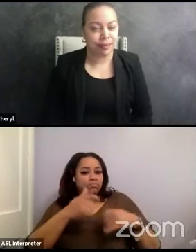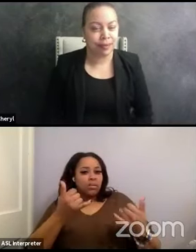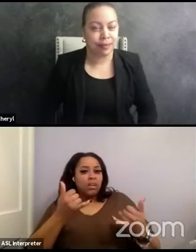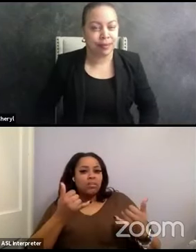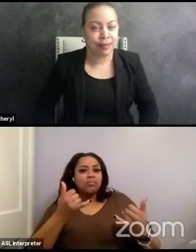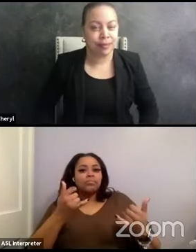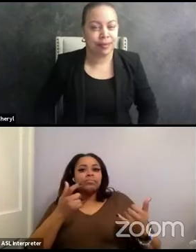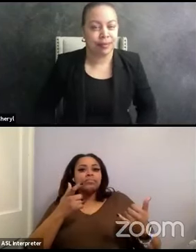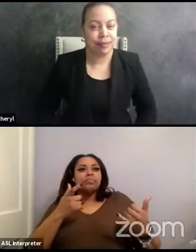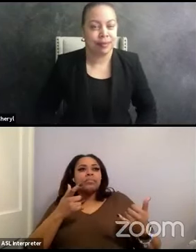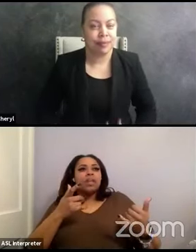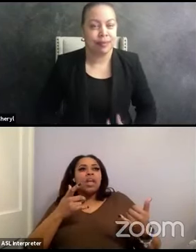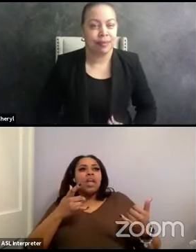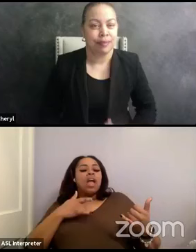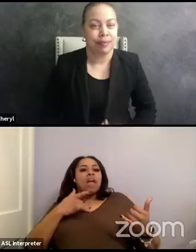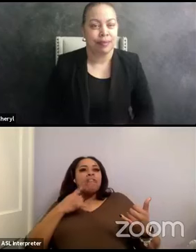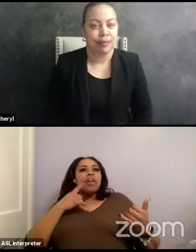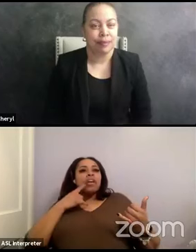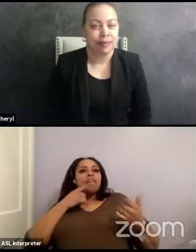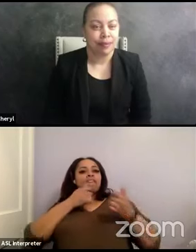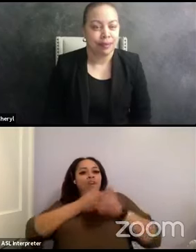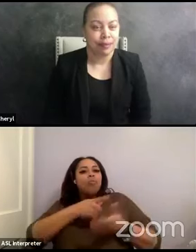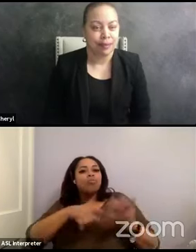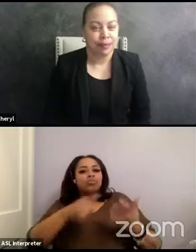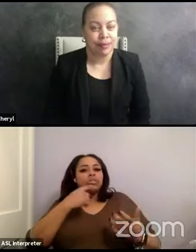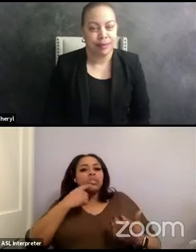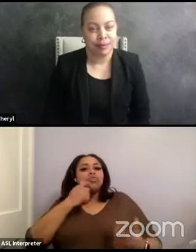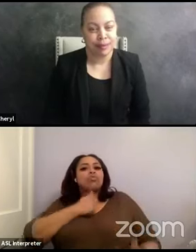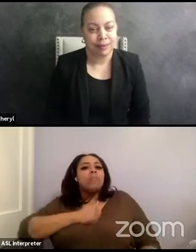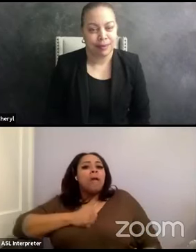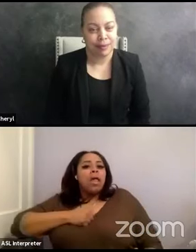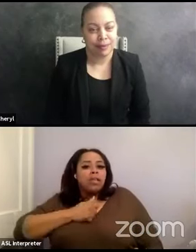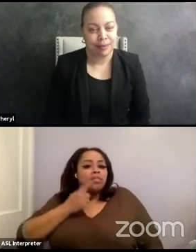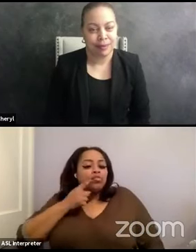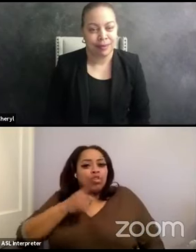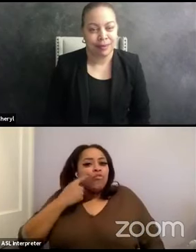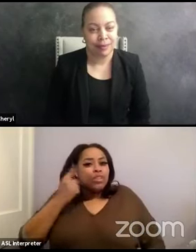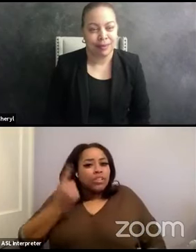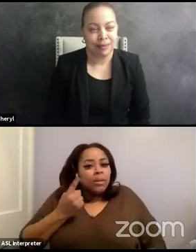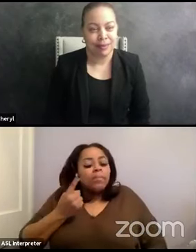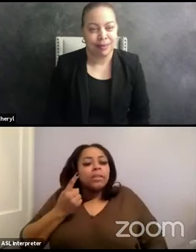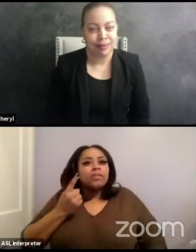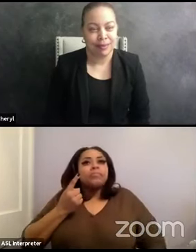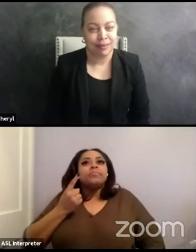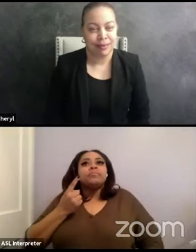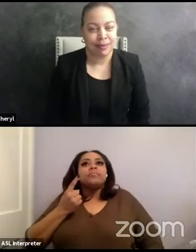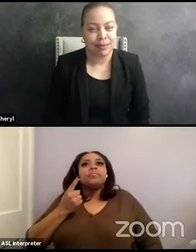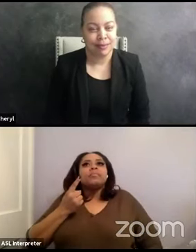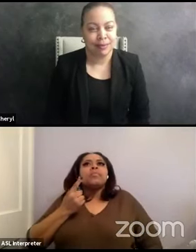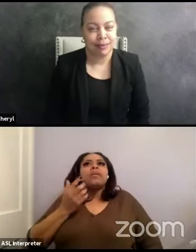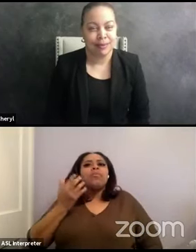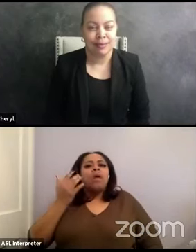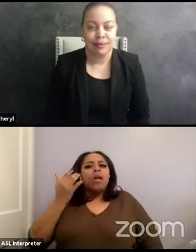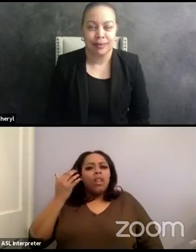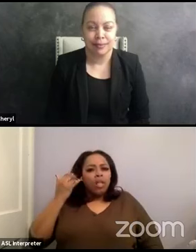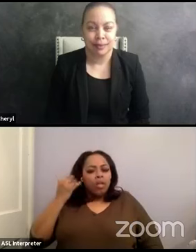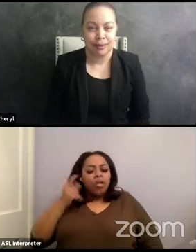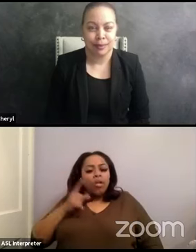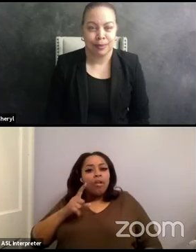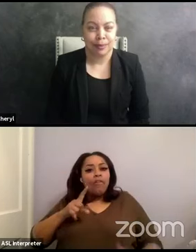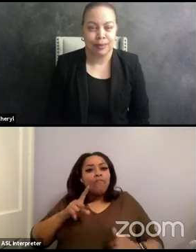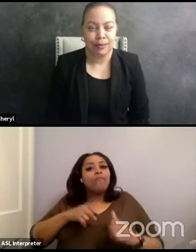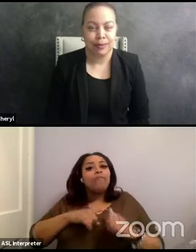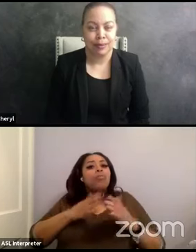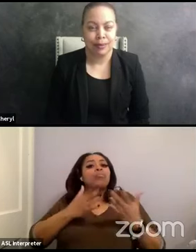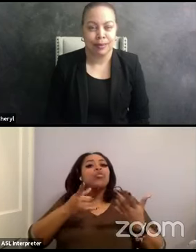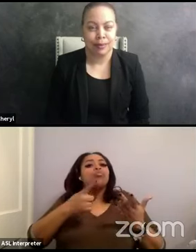because I feel like it's right on brand with what you're saying, to apologize to you for something. A while ago in your first book, you had